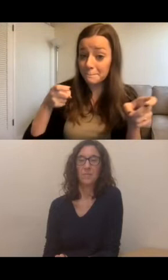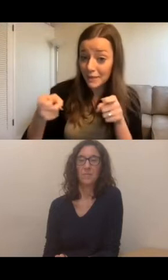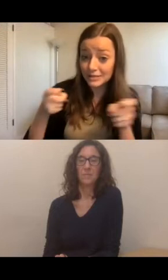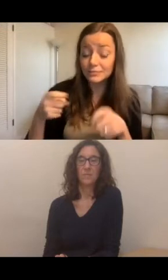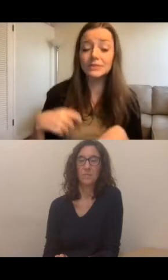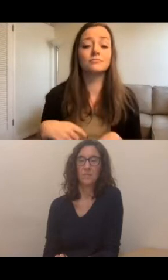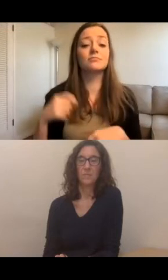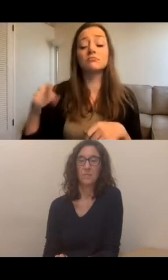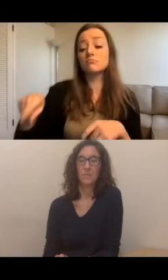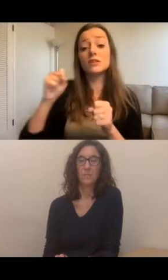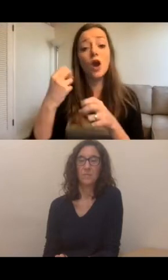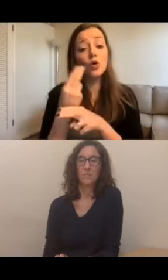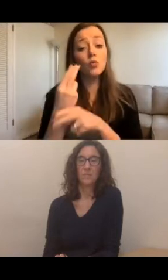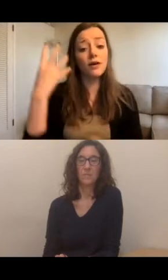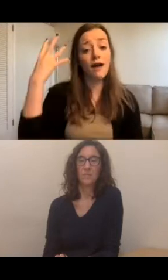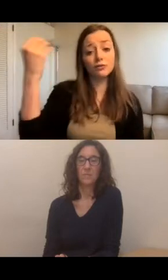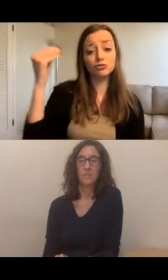Second is time management.